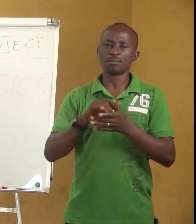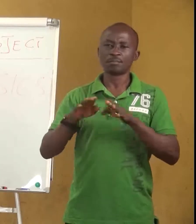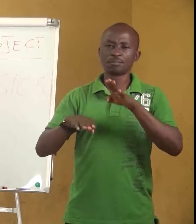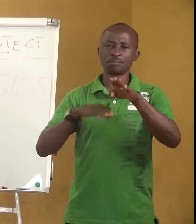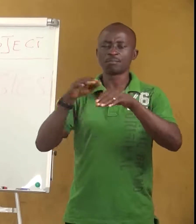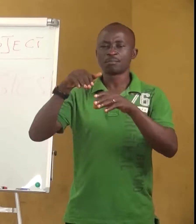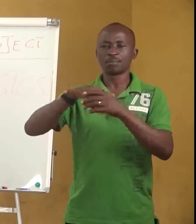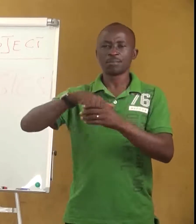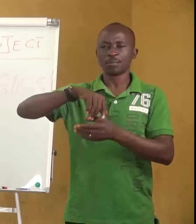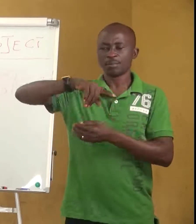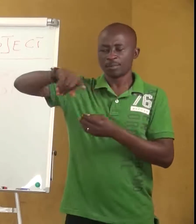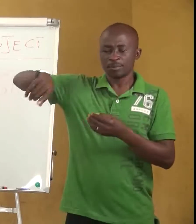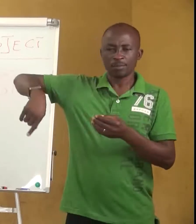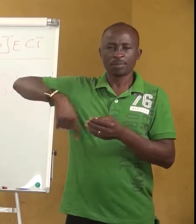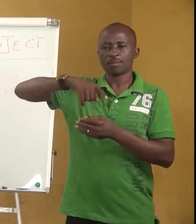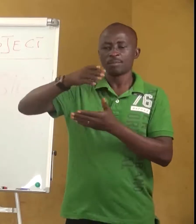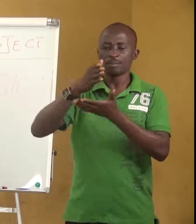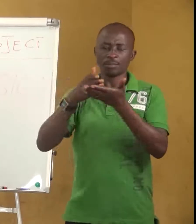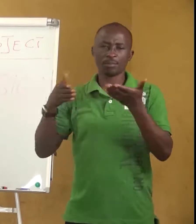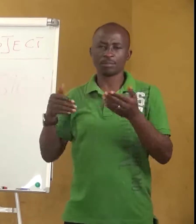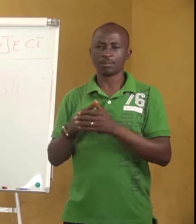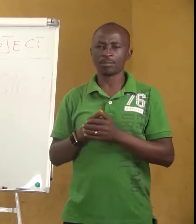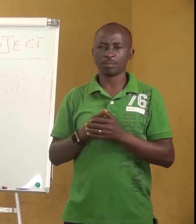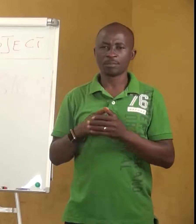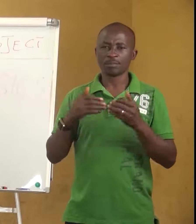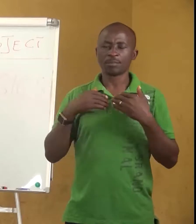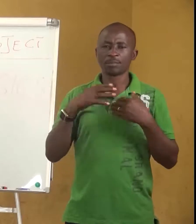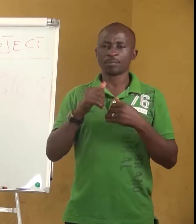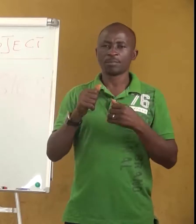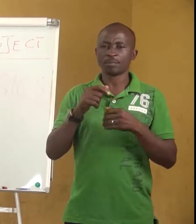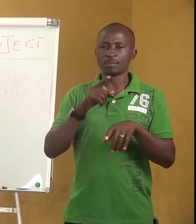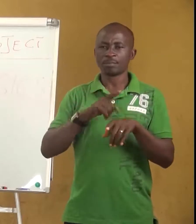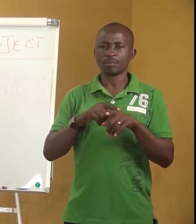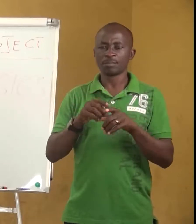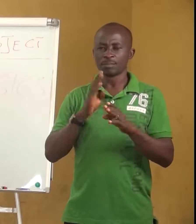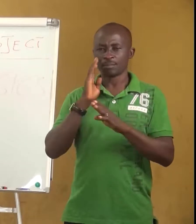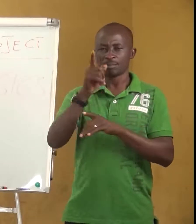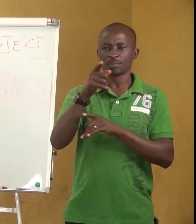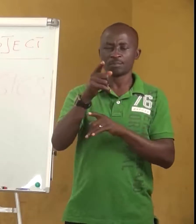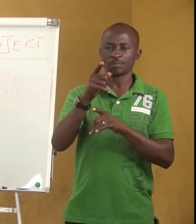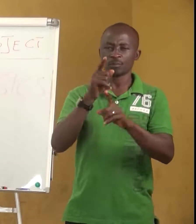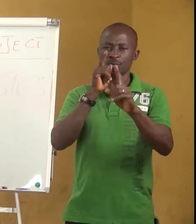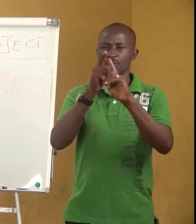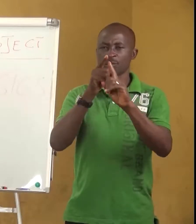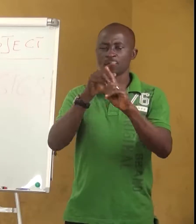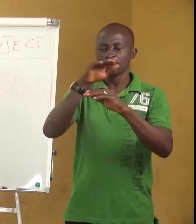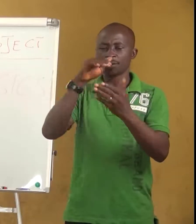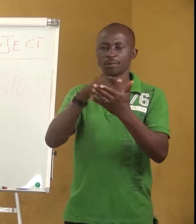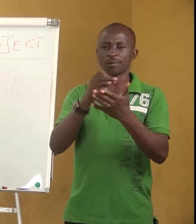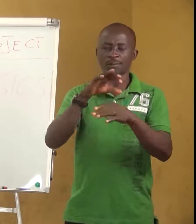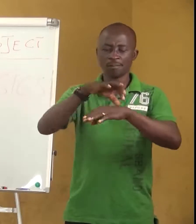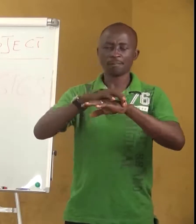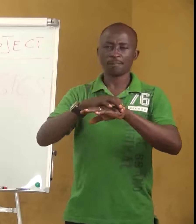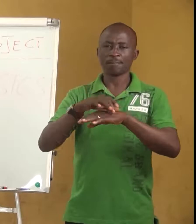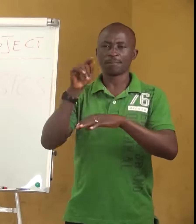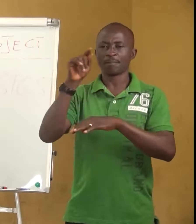in a circular path have acceleration directed towards the center of the Earth. And so